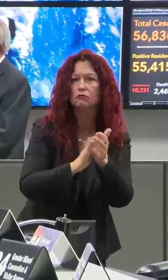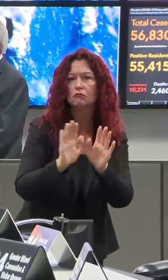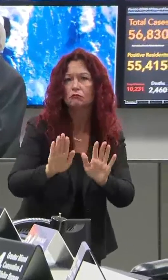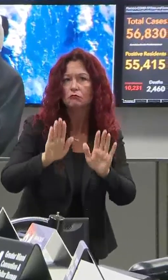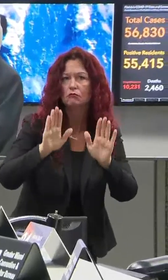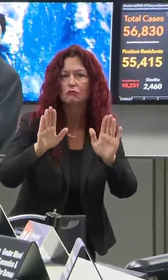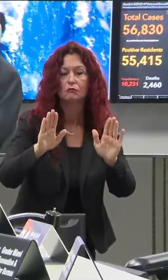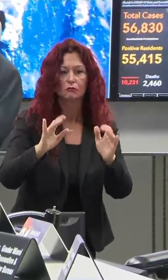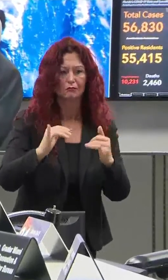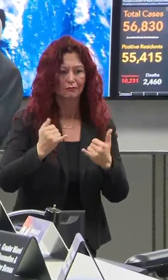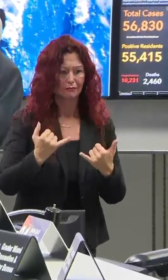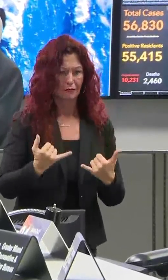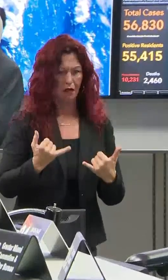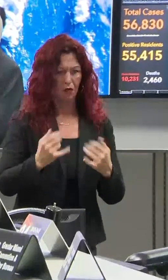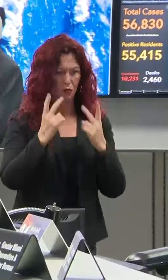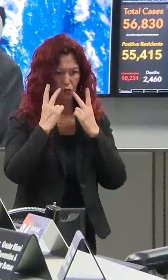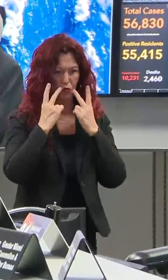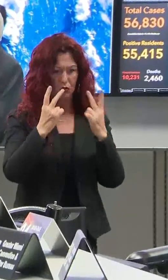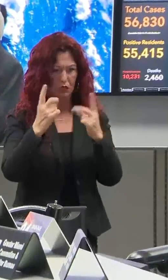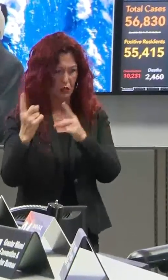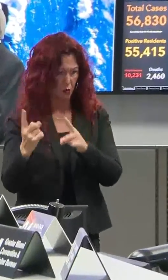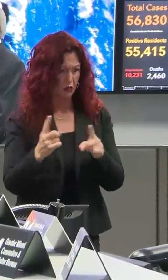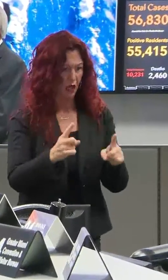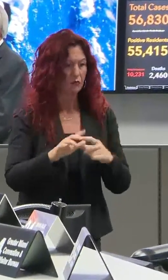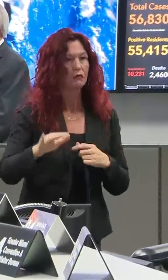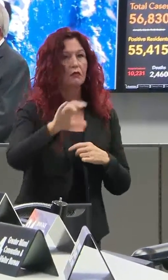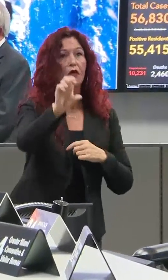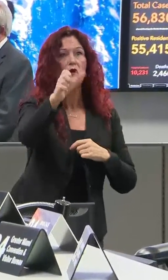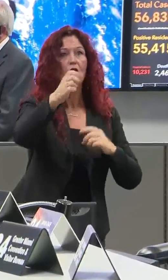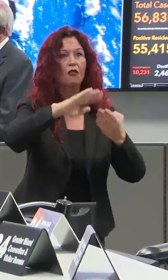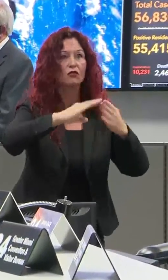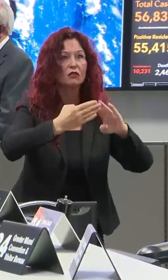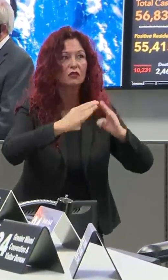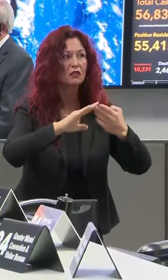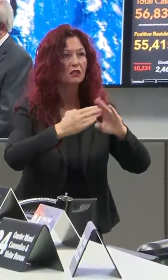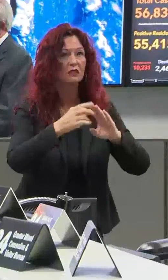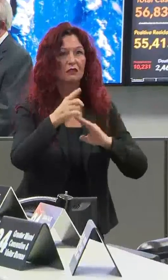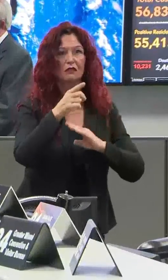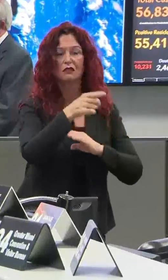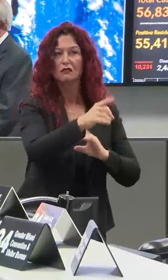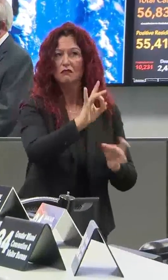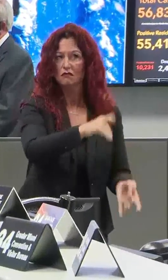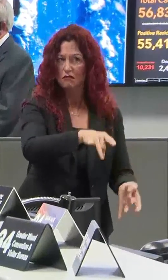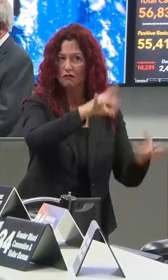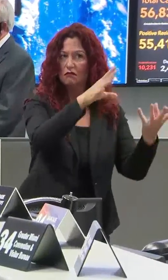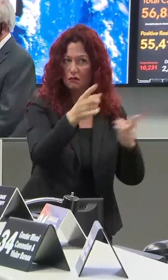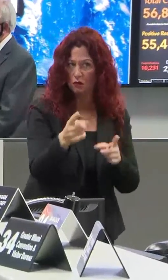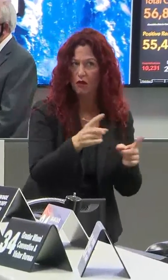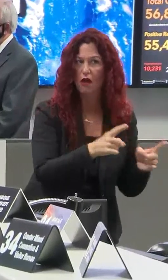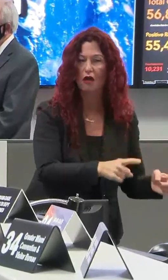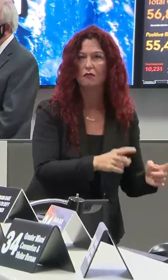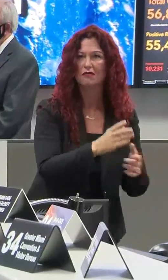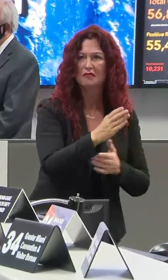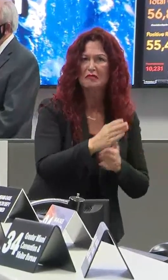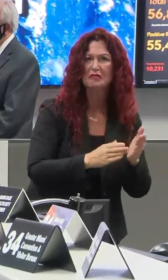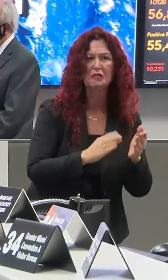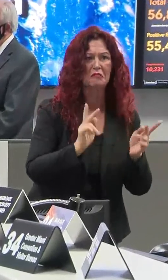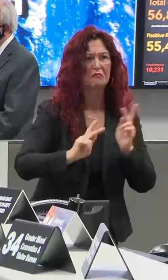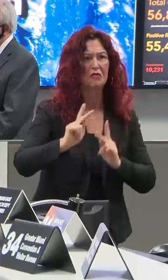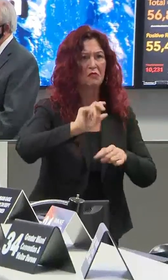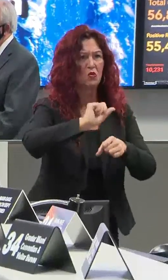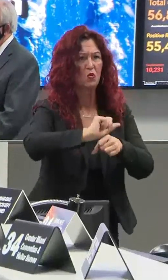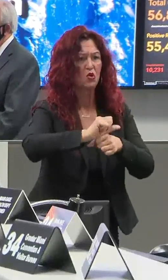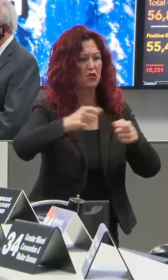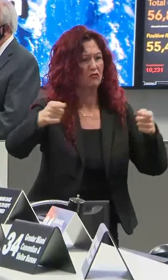seeing in Indianapolis. In Minneapolis, I tell you what, it's leadership that we need. And this man here, Benjamin